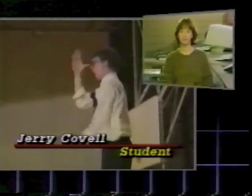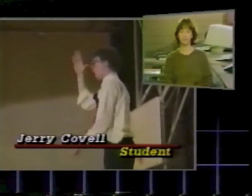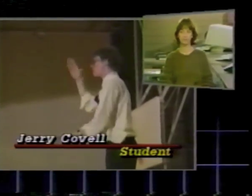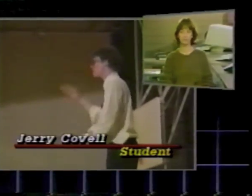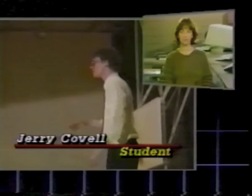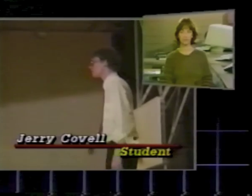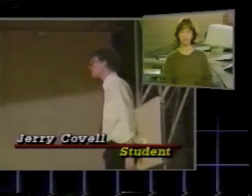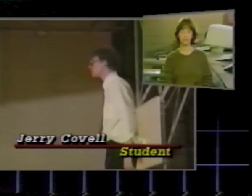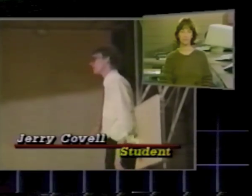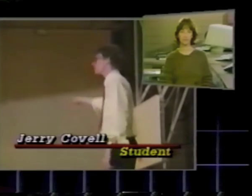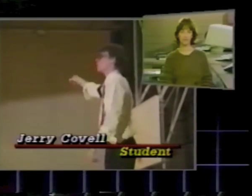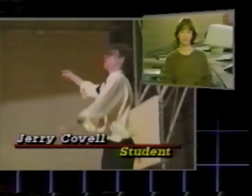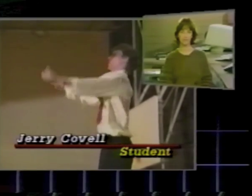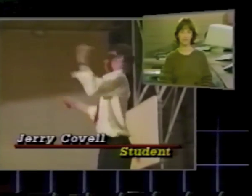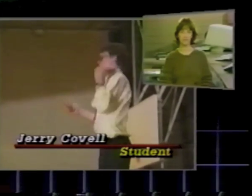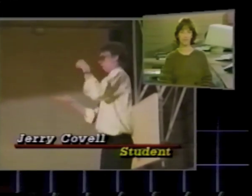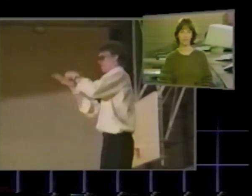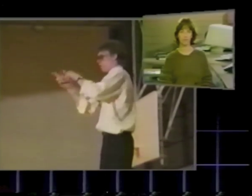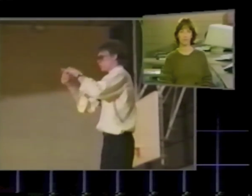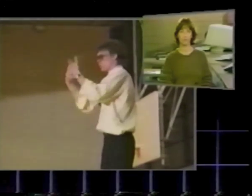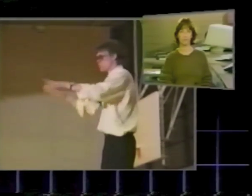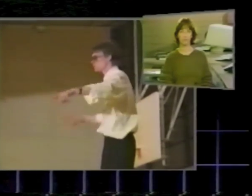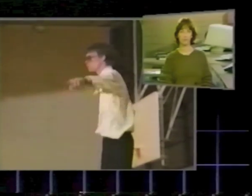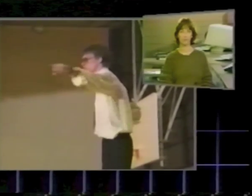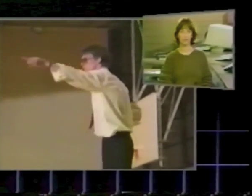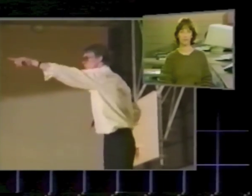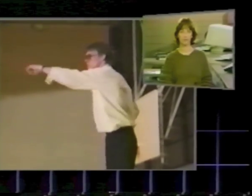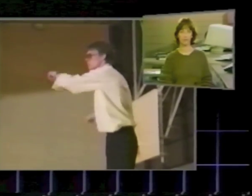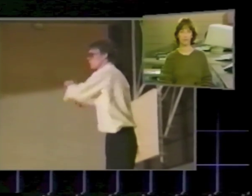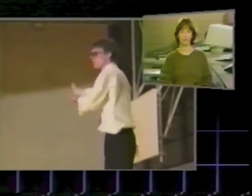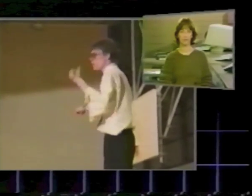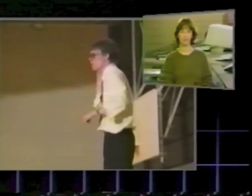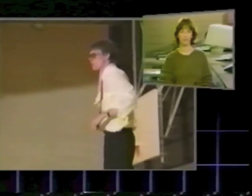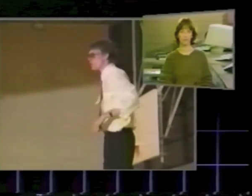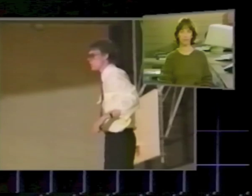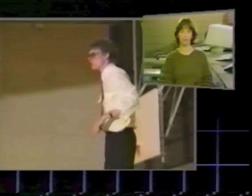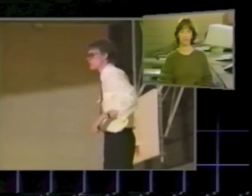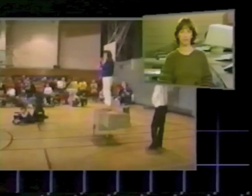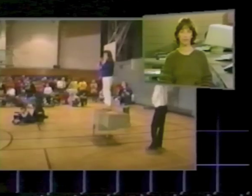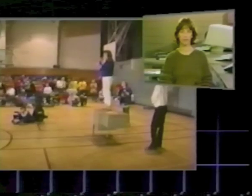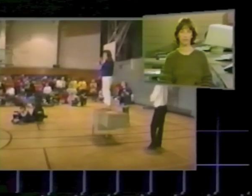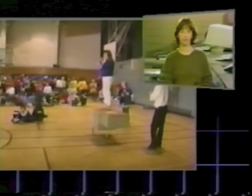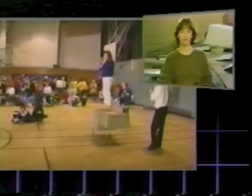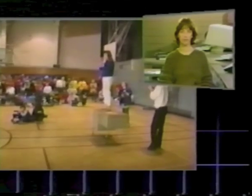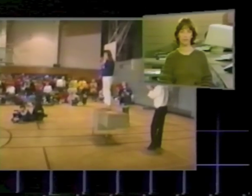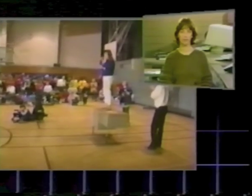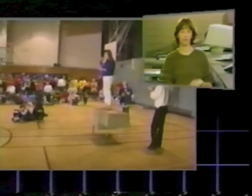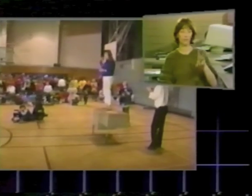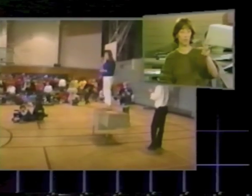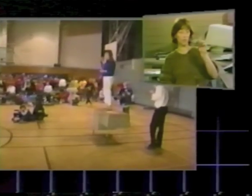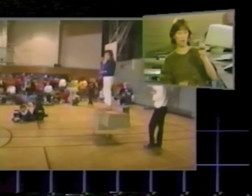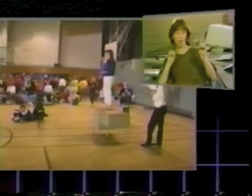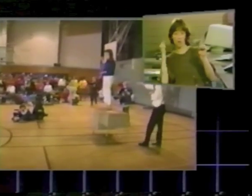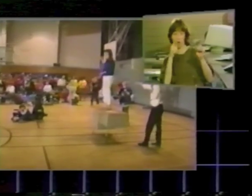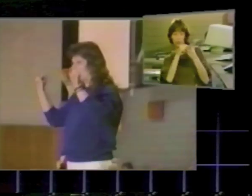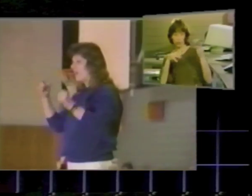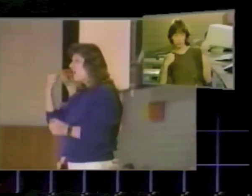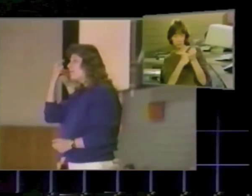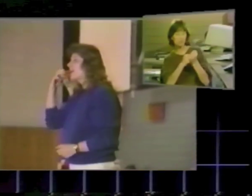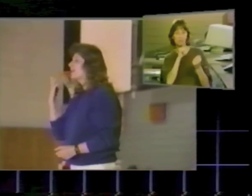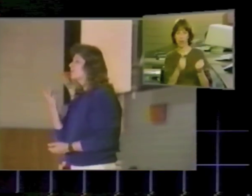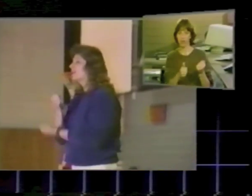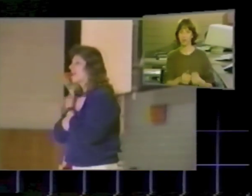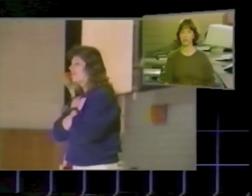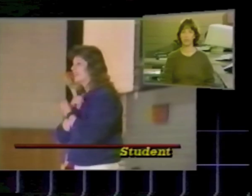4 demands met or goodbye. We're going to leave the school. There was some student dissent. Why are